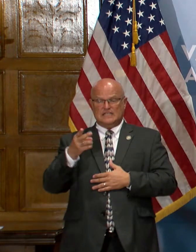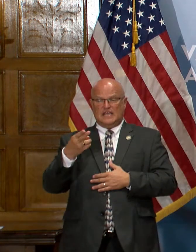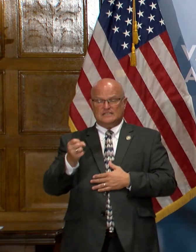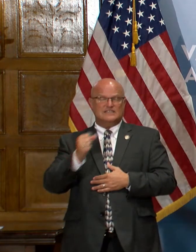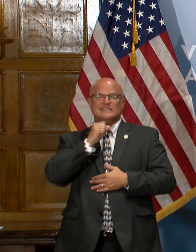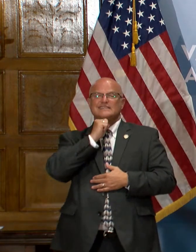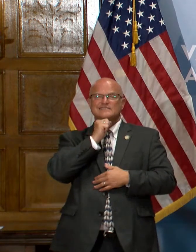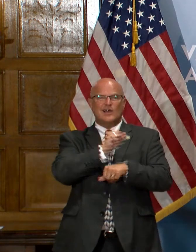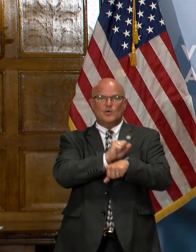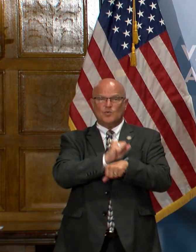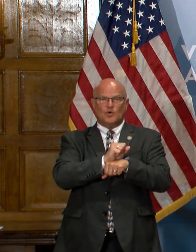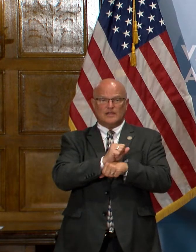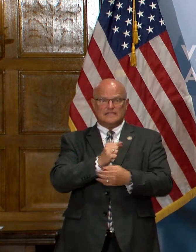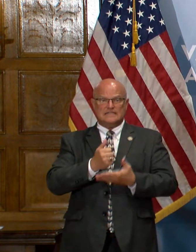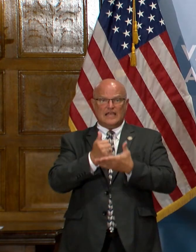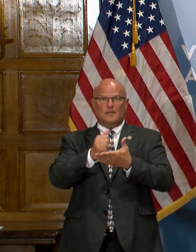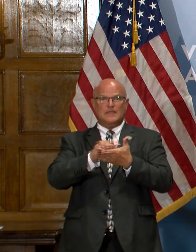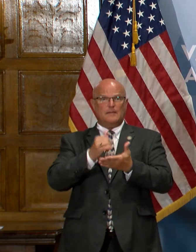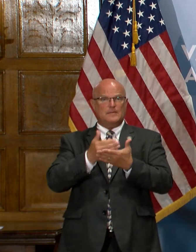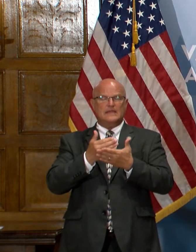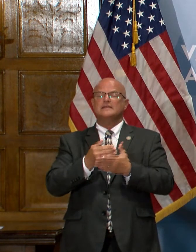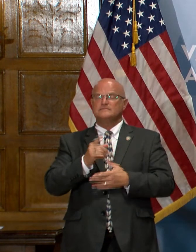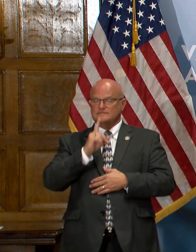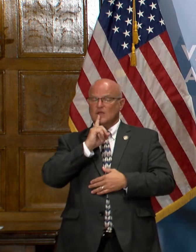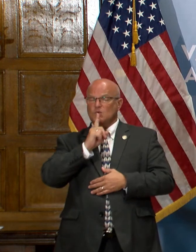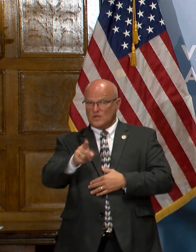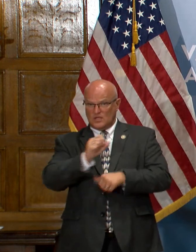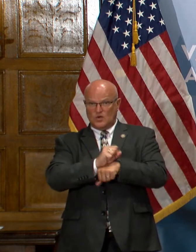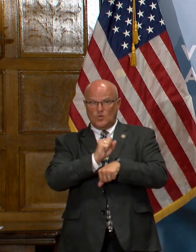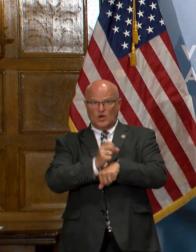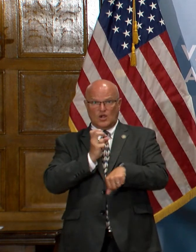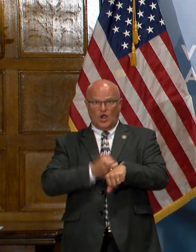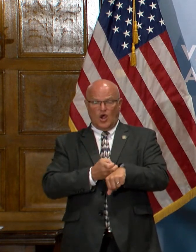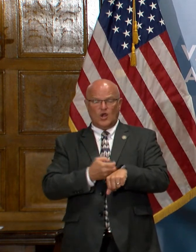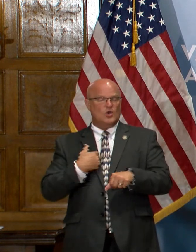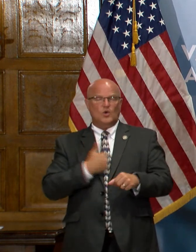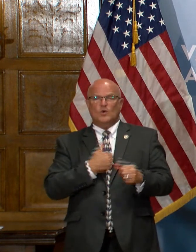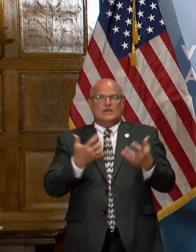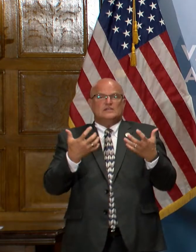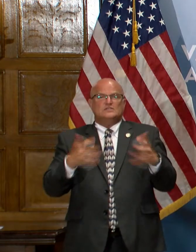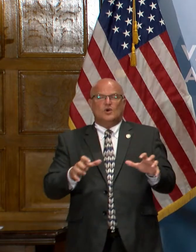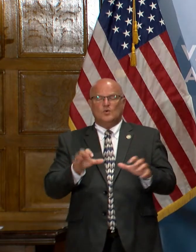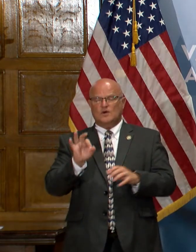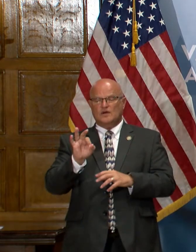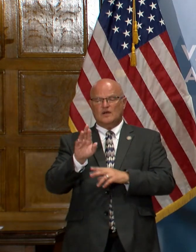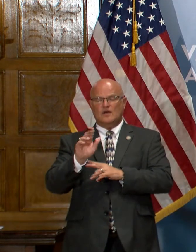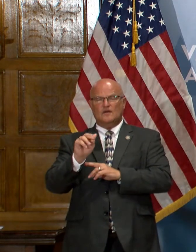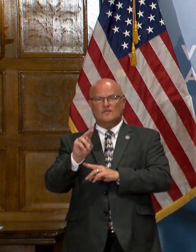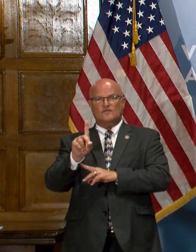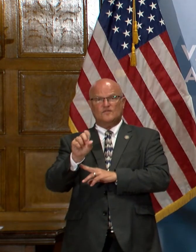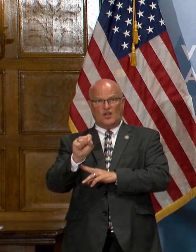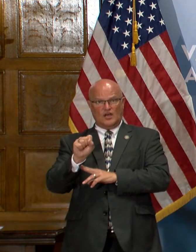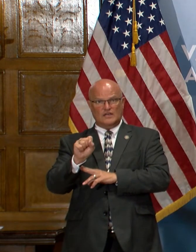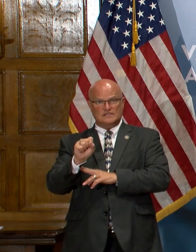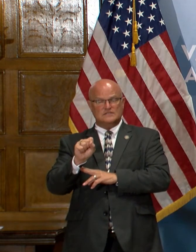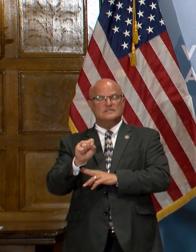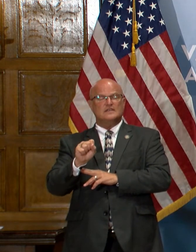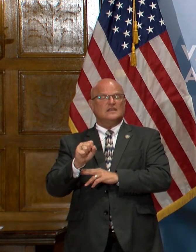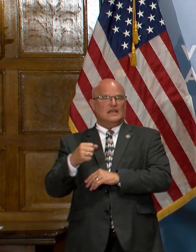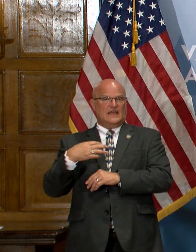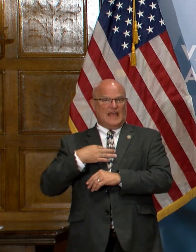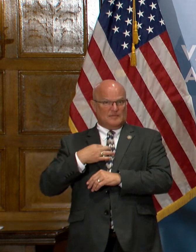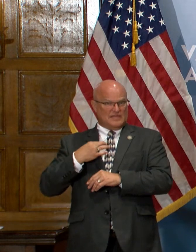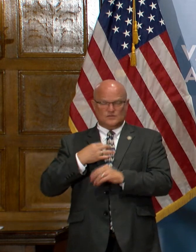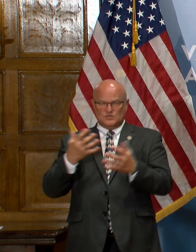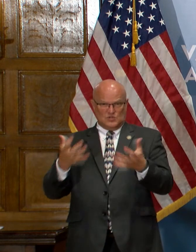working diligently to get that money out. Obviously, we don't want fraudulent applications, and there's protections